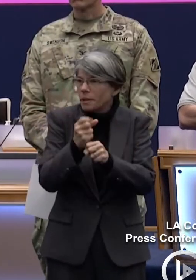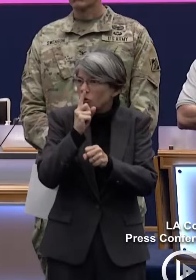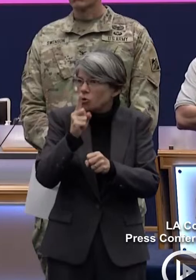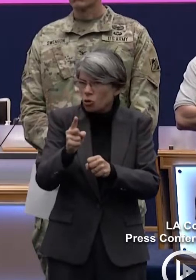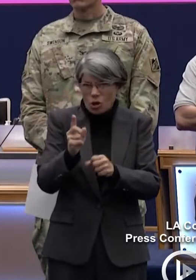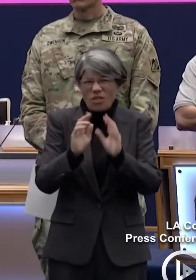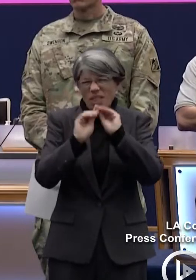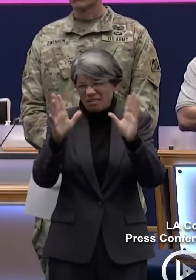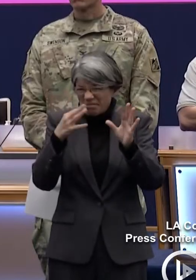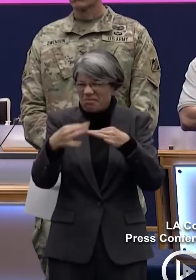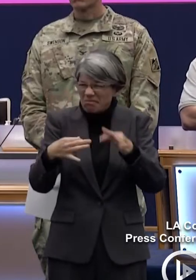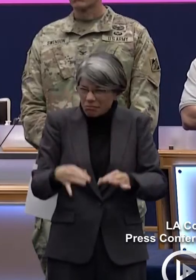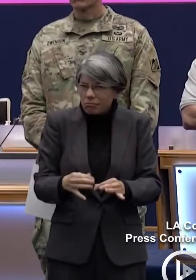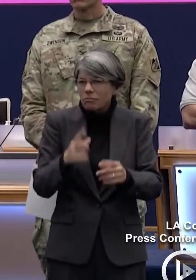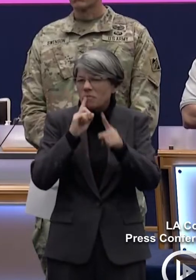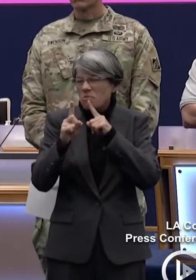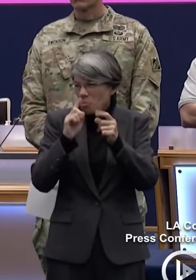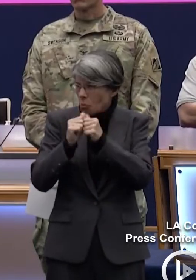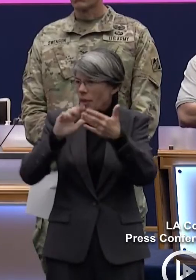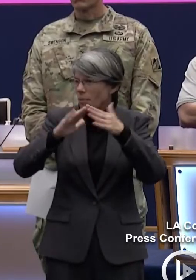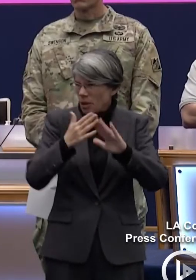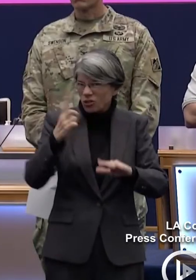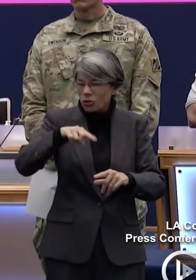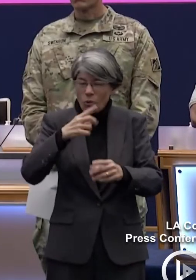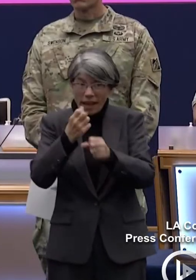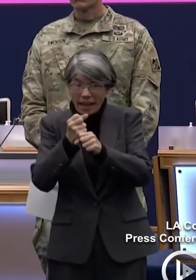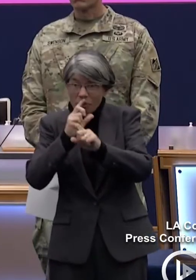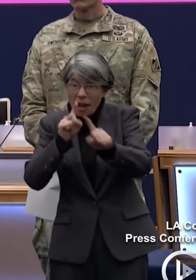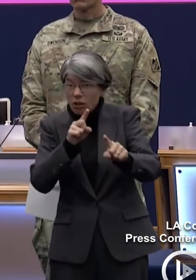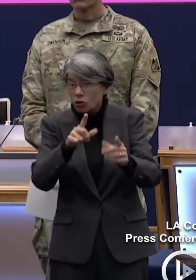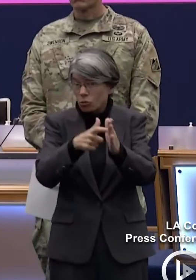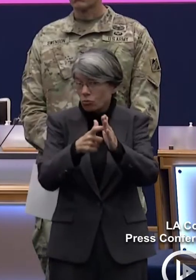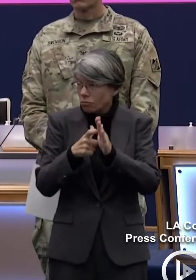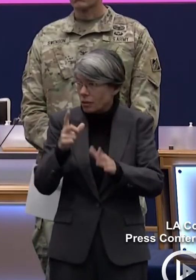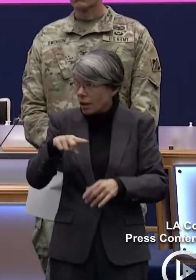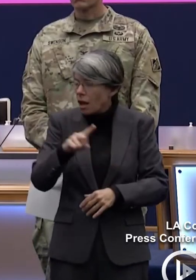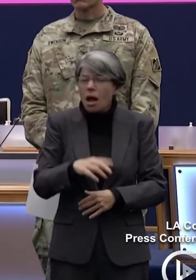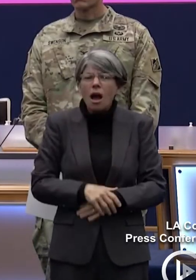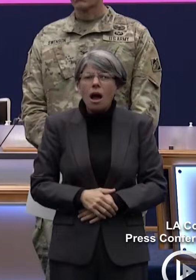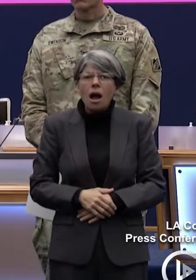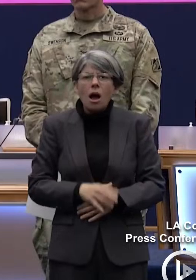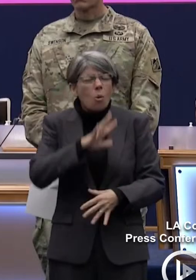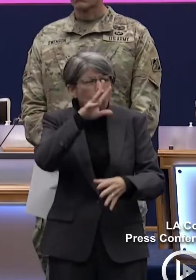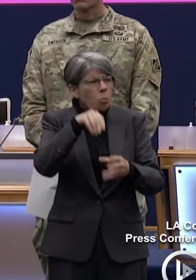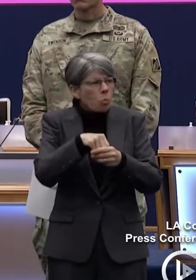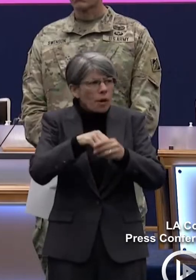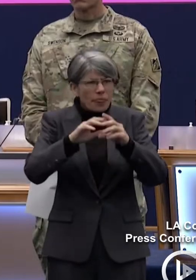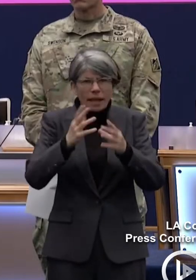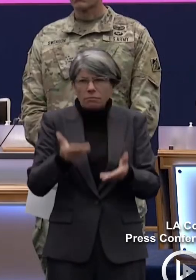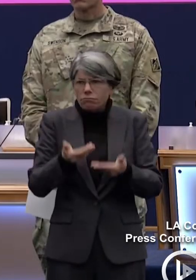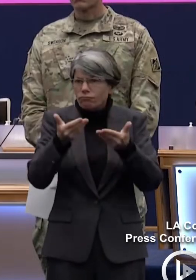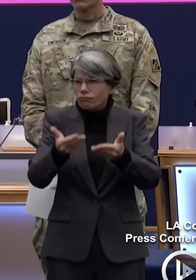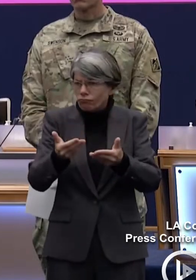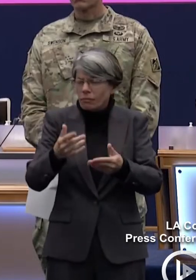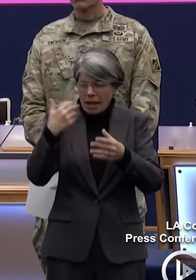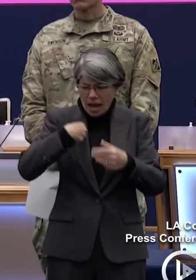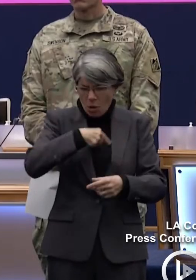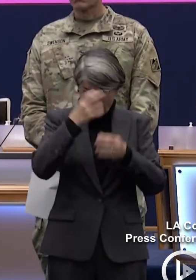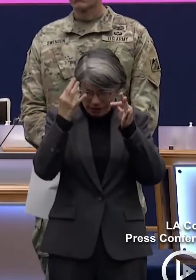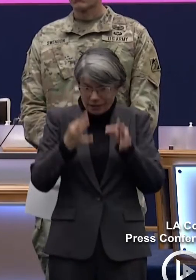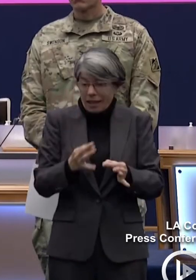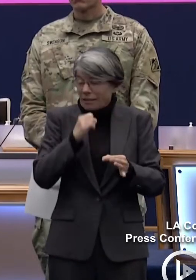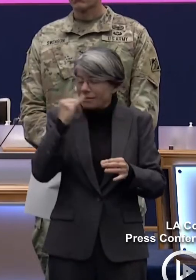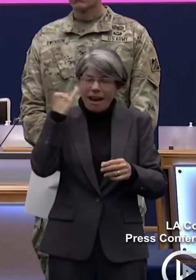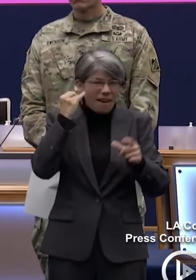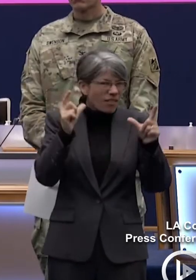we spend more time communicating with the community so they get the answers that they need. What is within the discretion of the Board of Supervisors is not whether